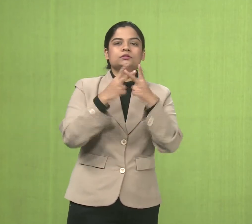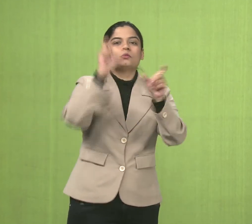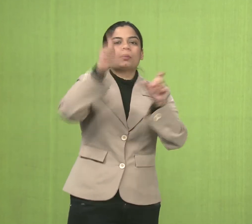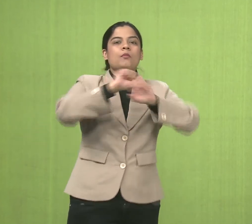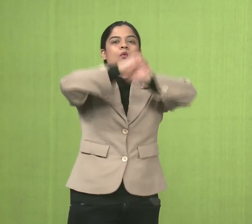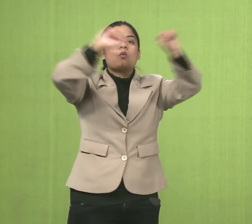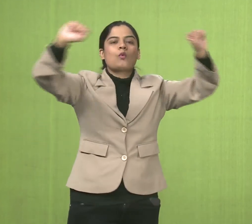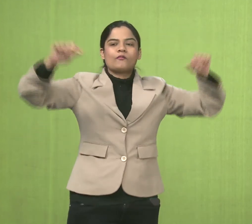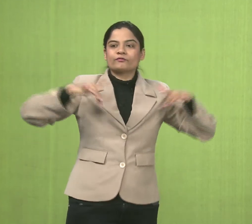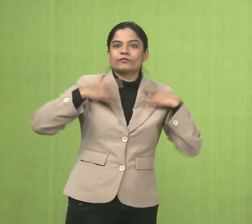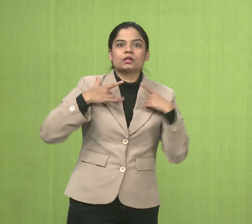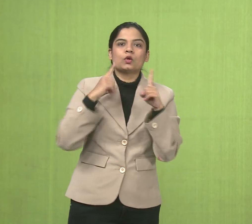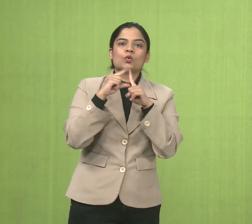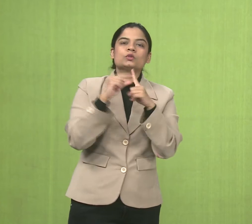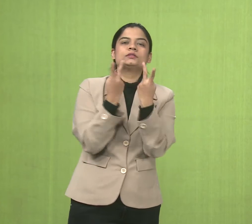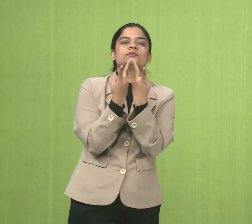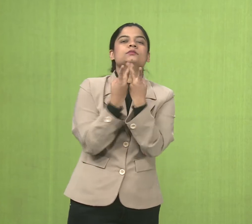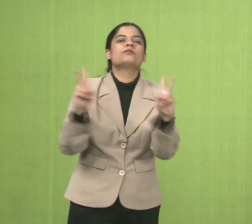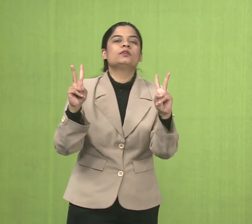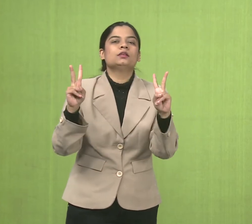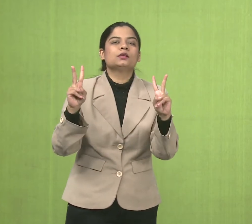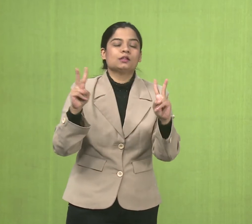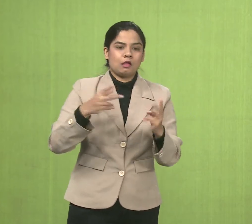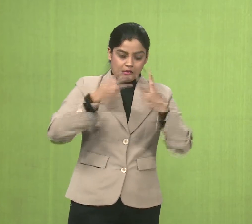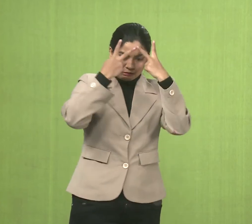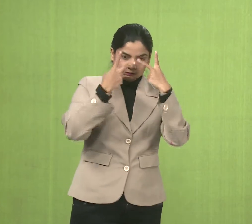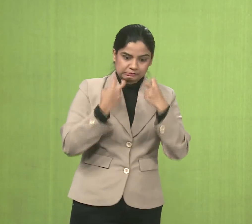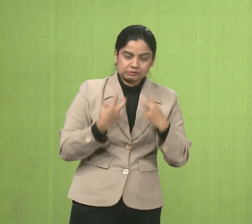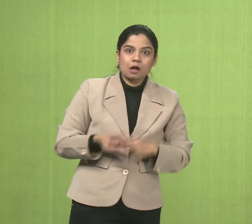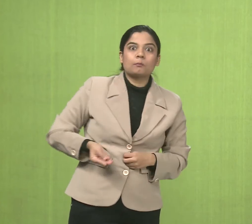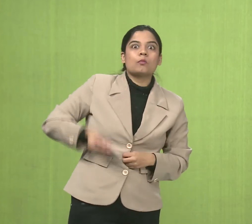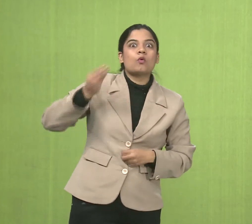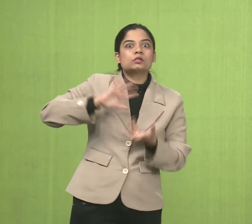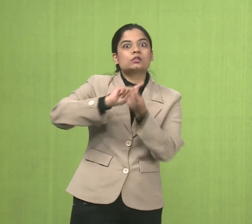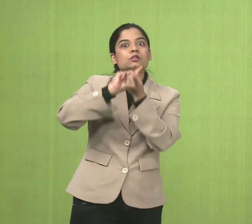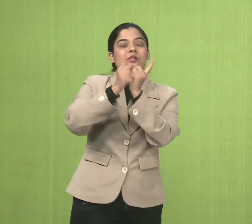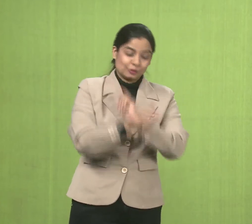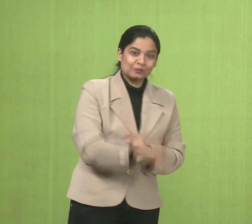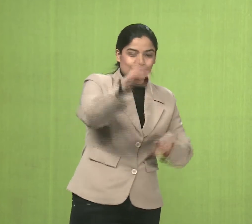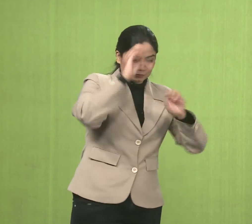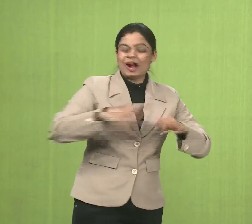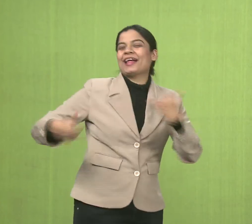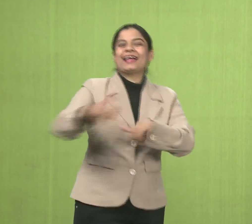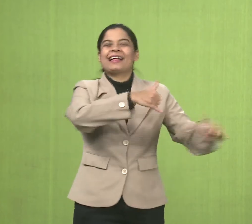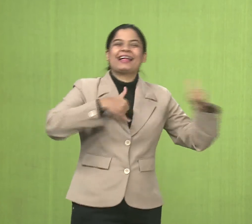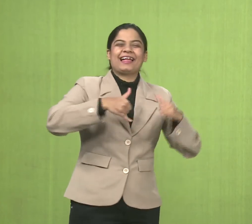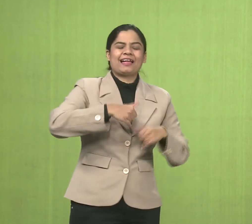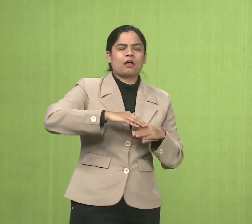adolescents. They undergo bodily changes and have different aspirations. It's a time when they realize that